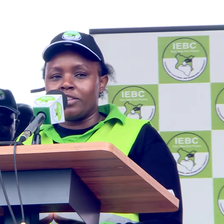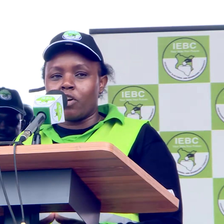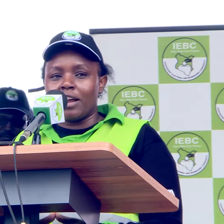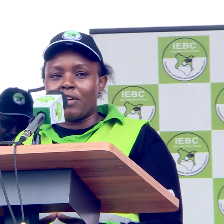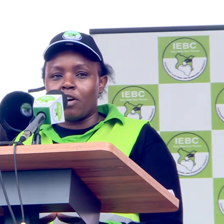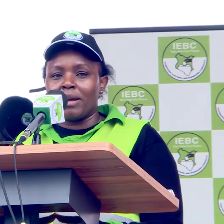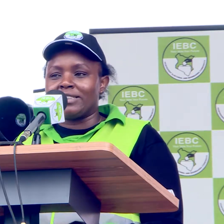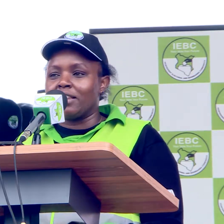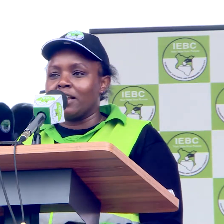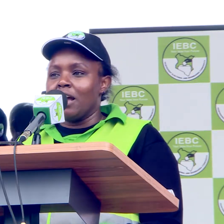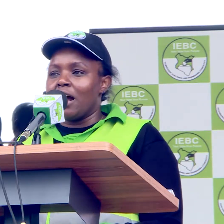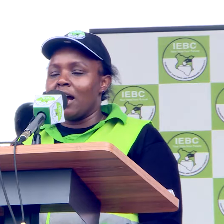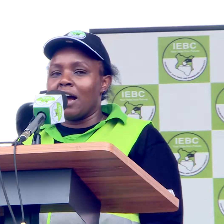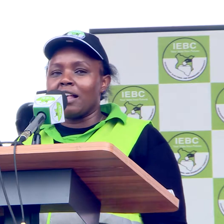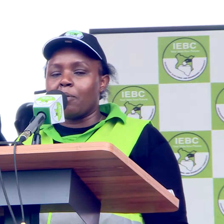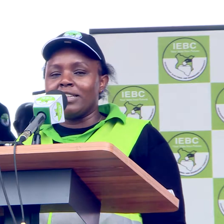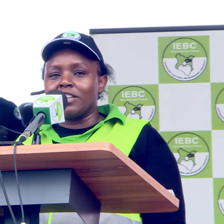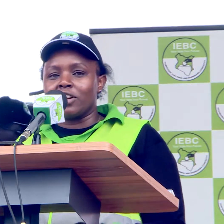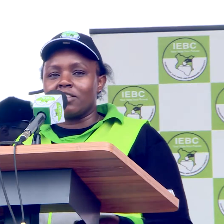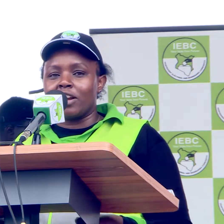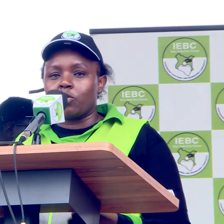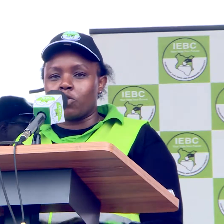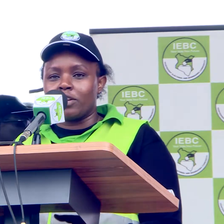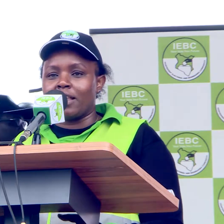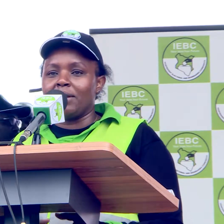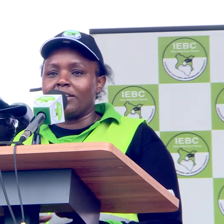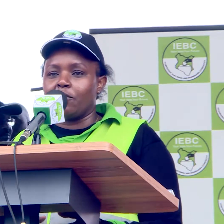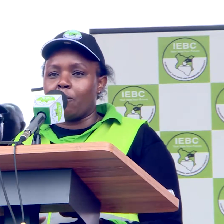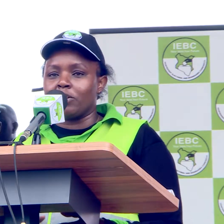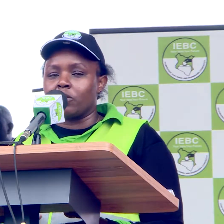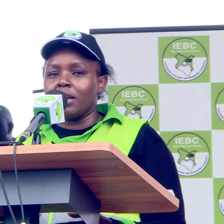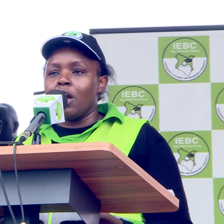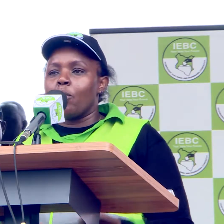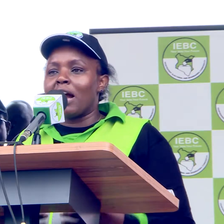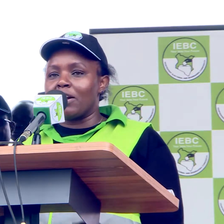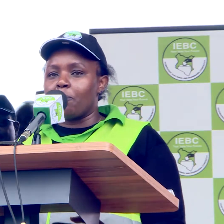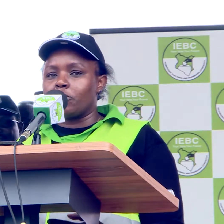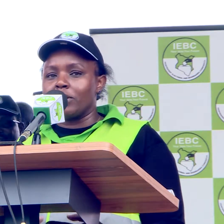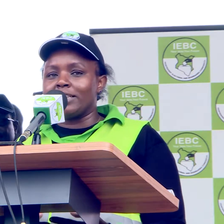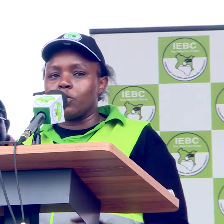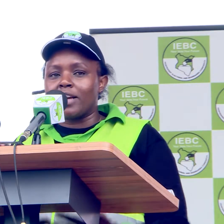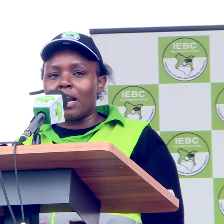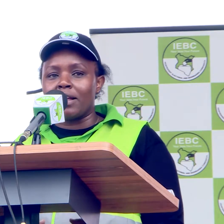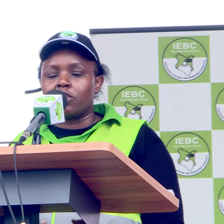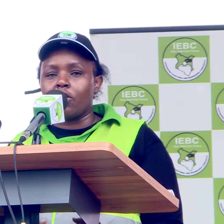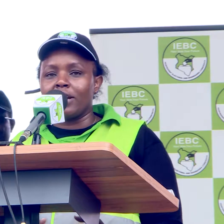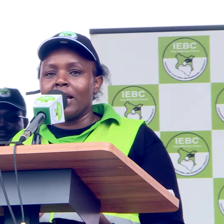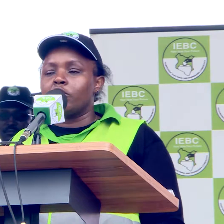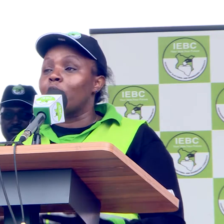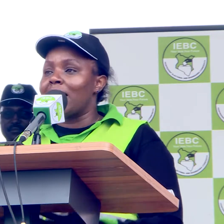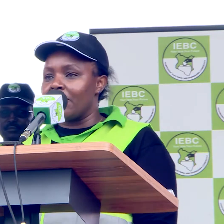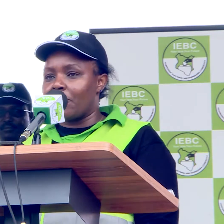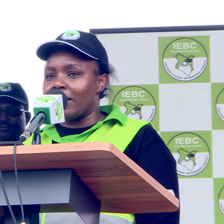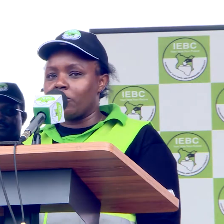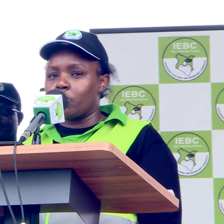whole political environment has politicians trying to also disseminate information. We have an opportunity to tell our story,